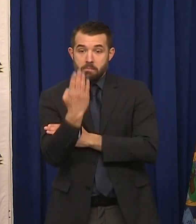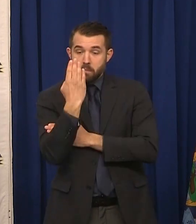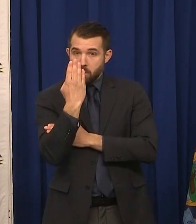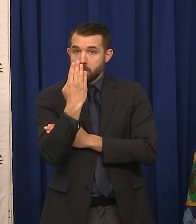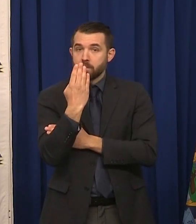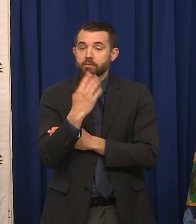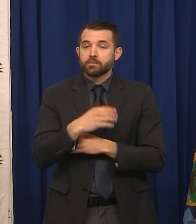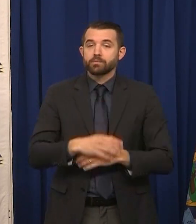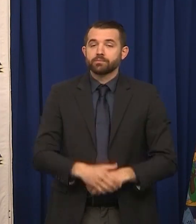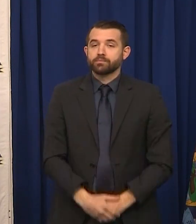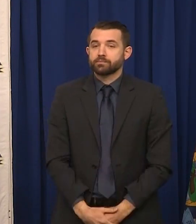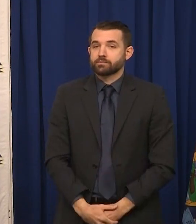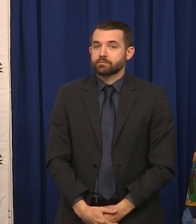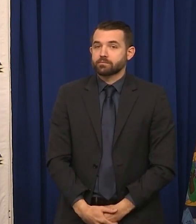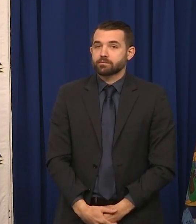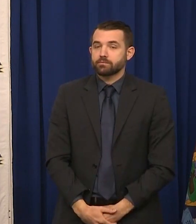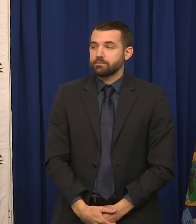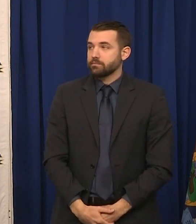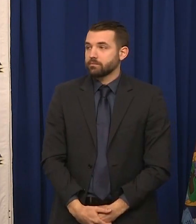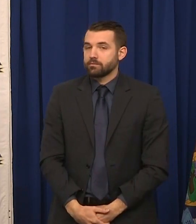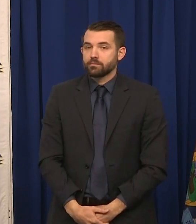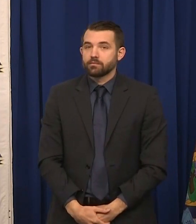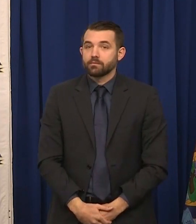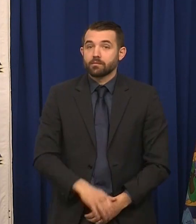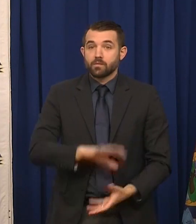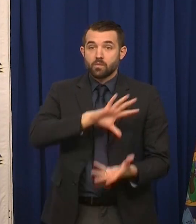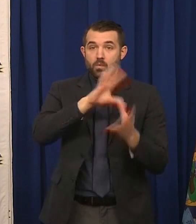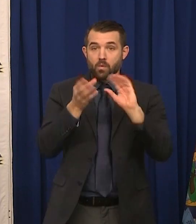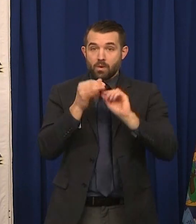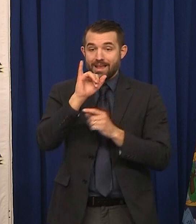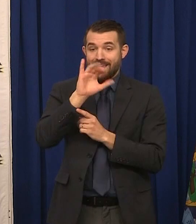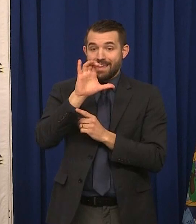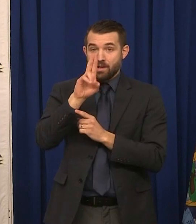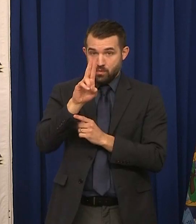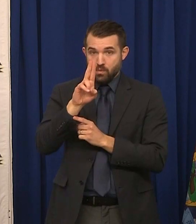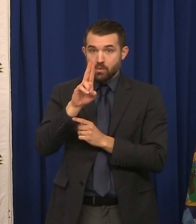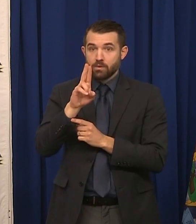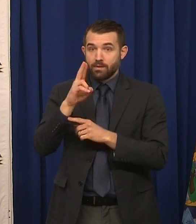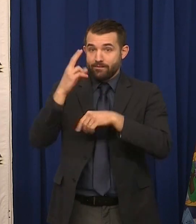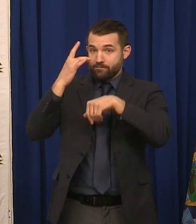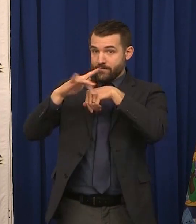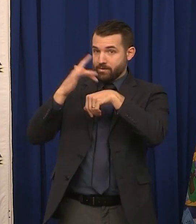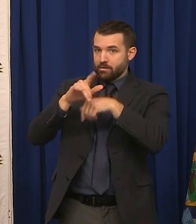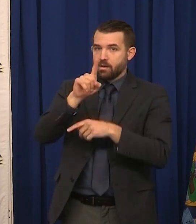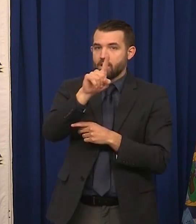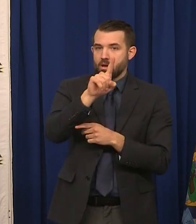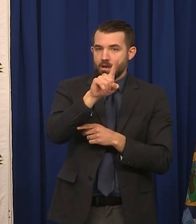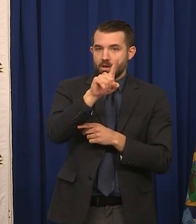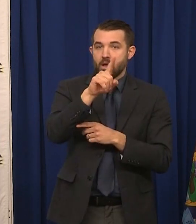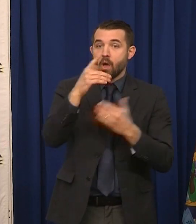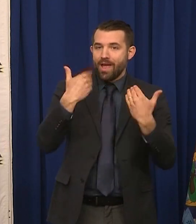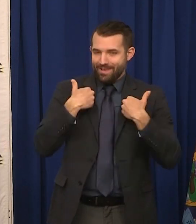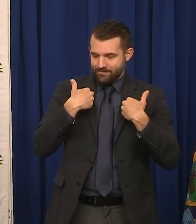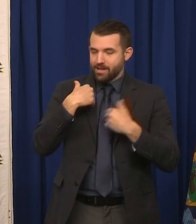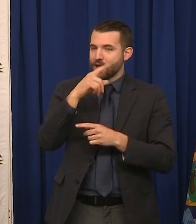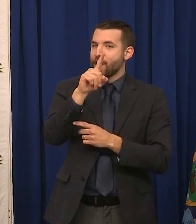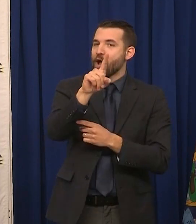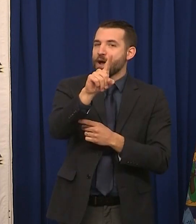approximately 190 total ICU beds across the state, 90 of which are